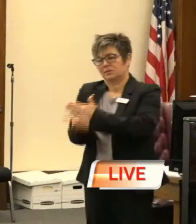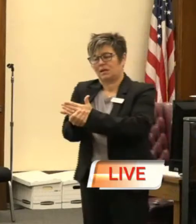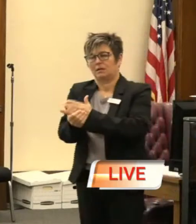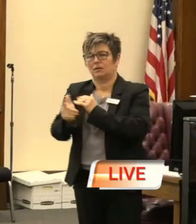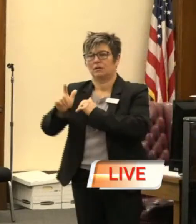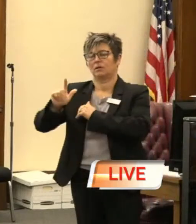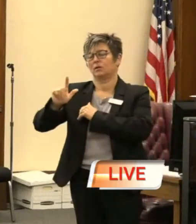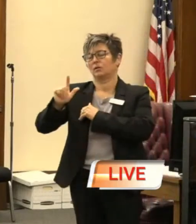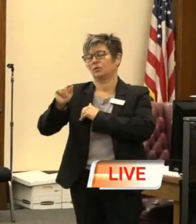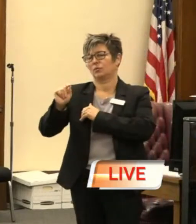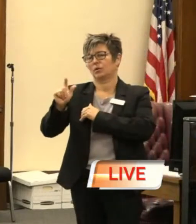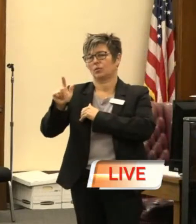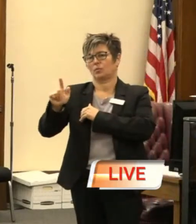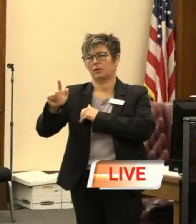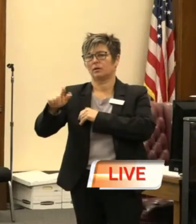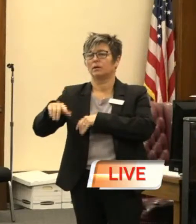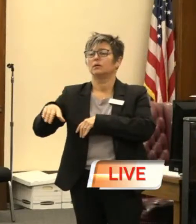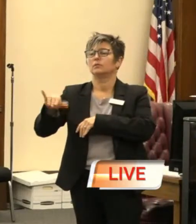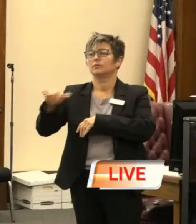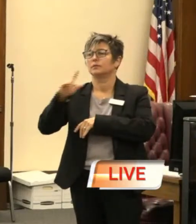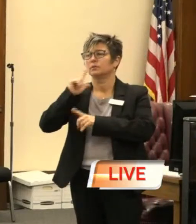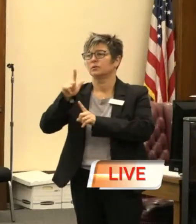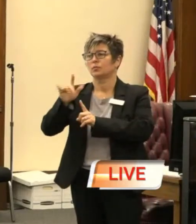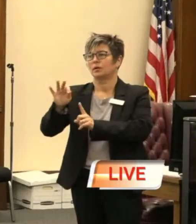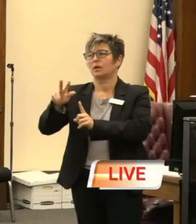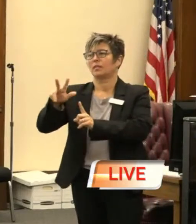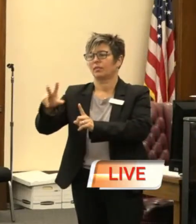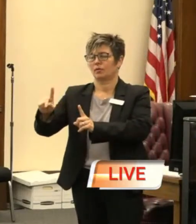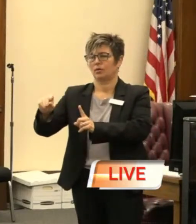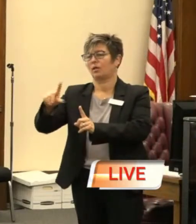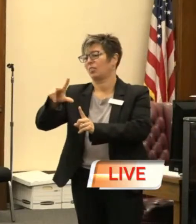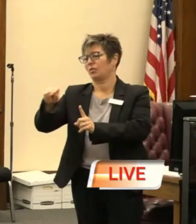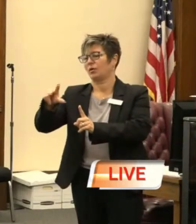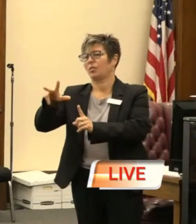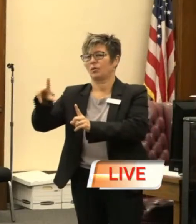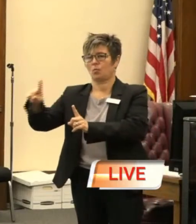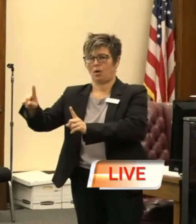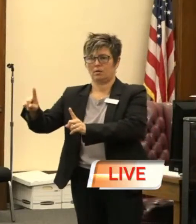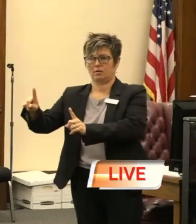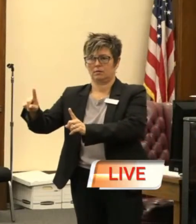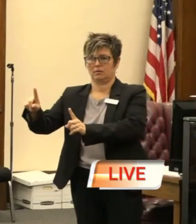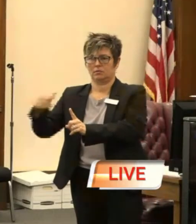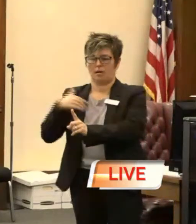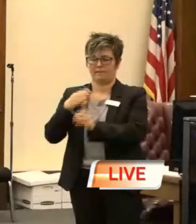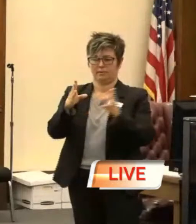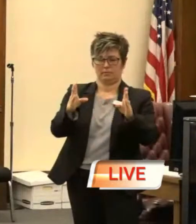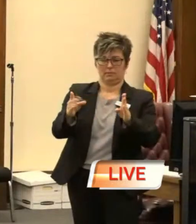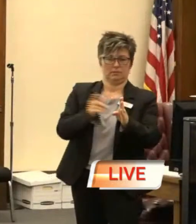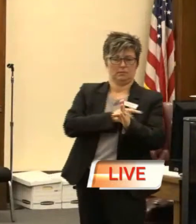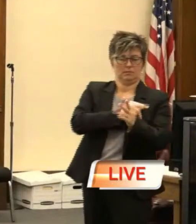and 31. The reason that there's two, or two sets, if you look at